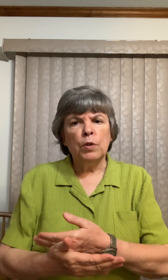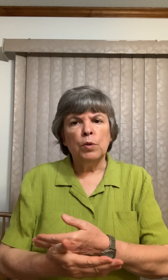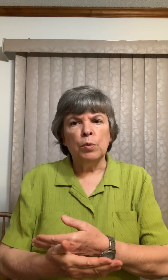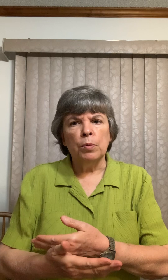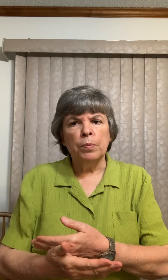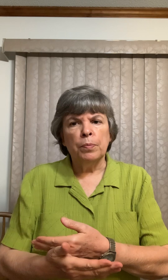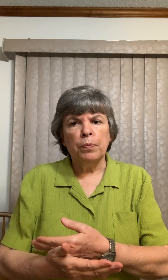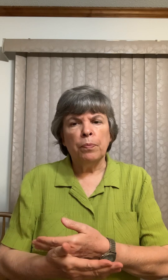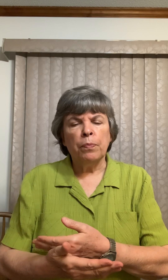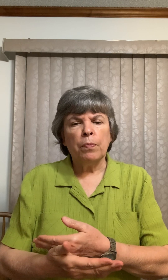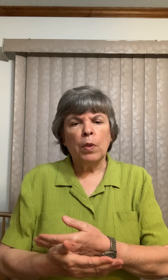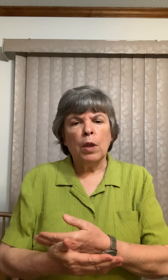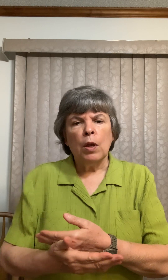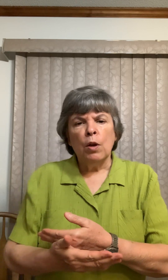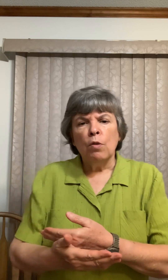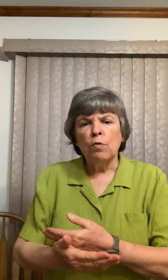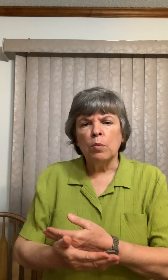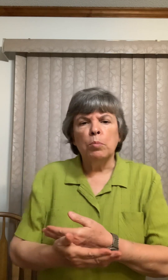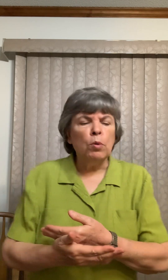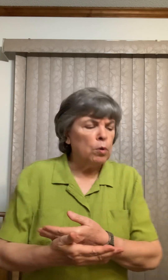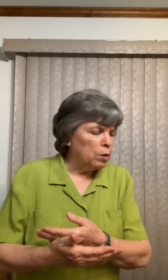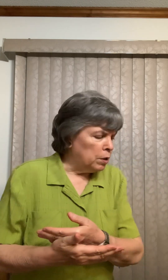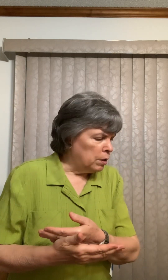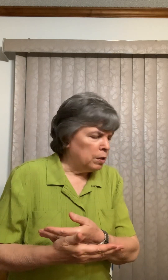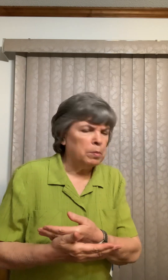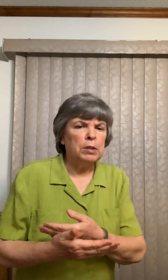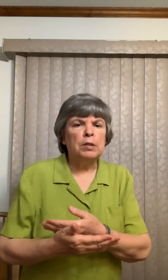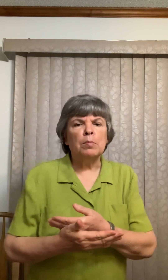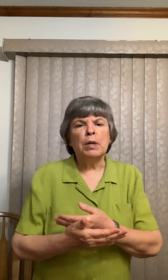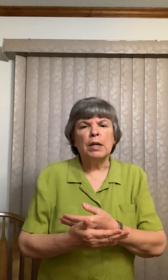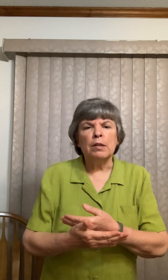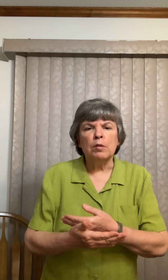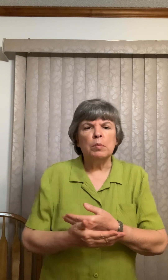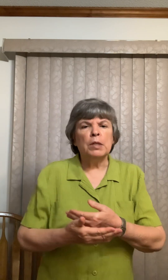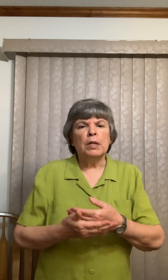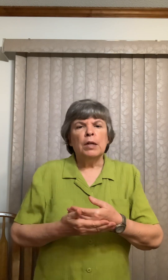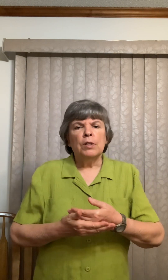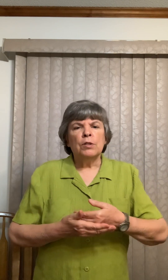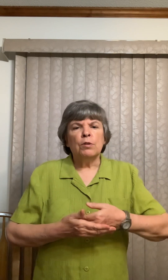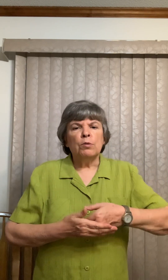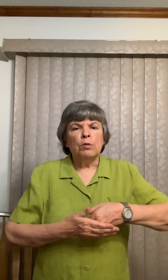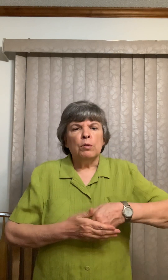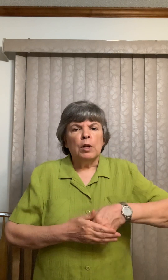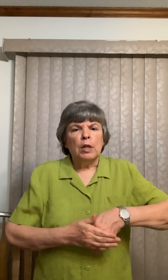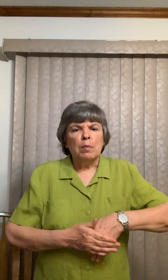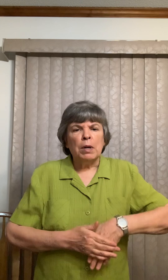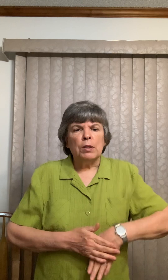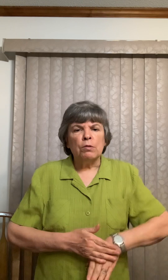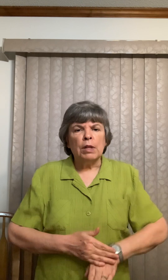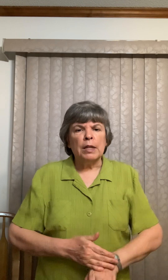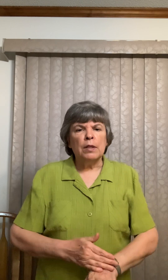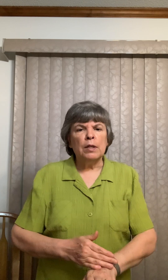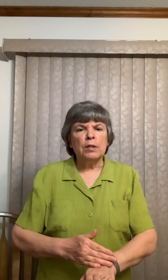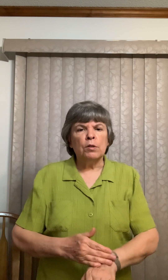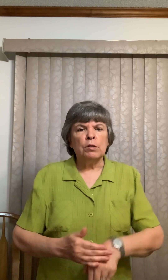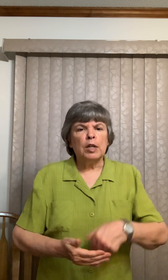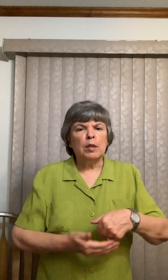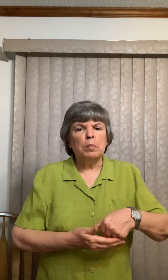new. For born, let me step back a little bit. So you come under like this, so it's like the